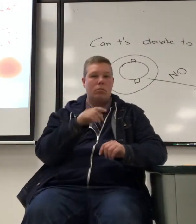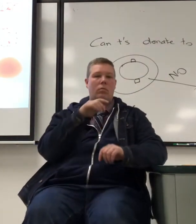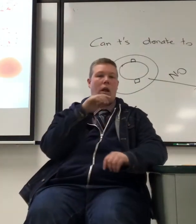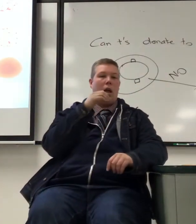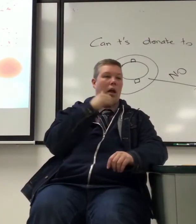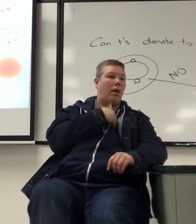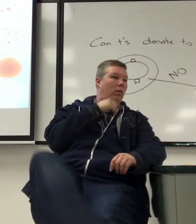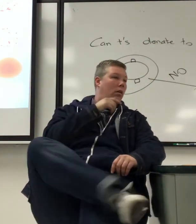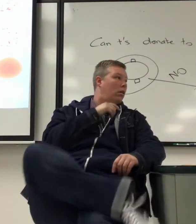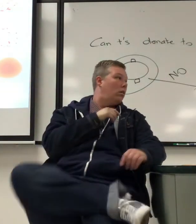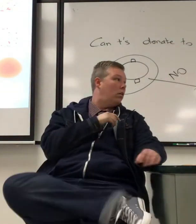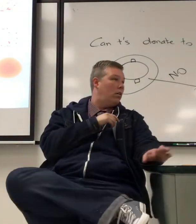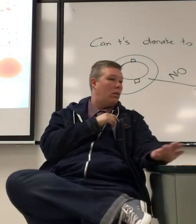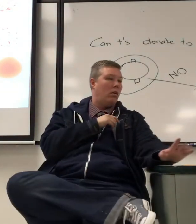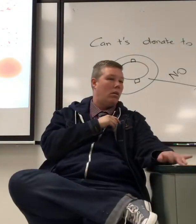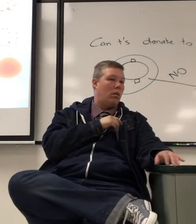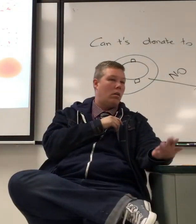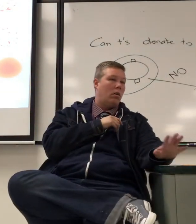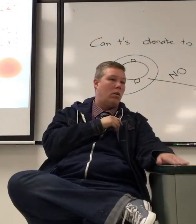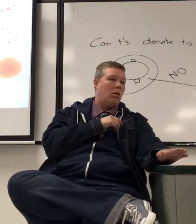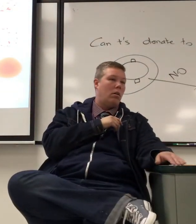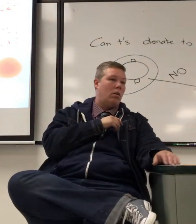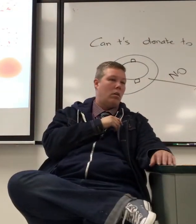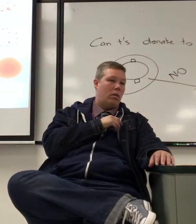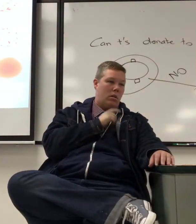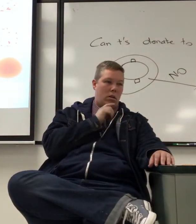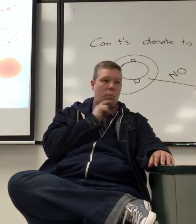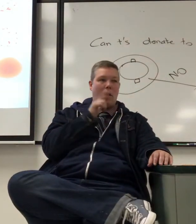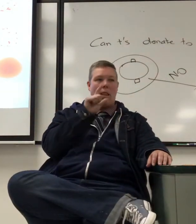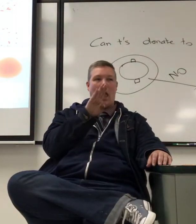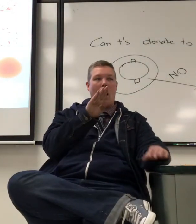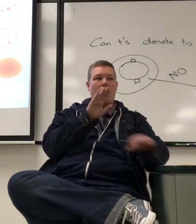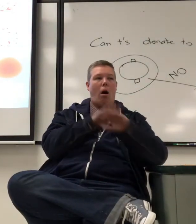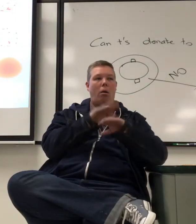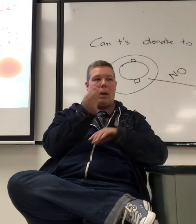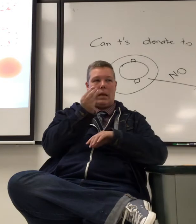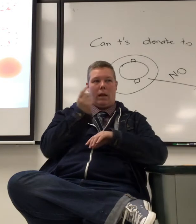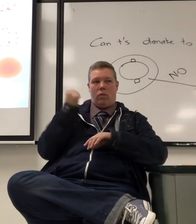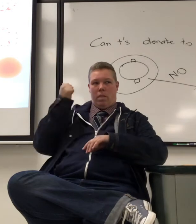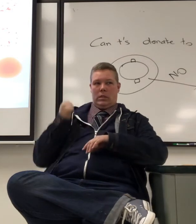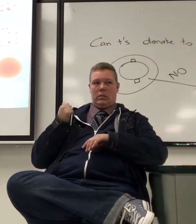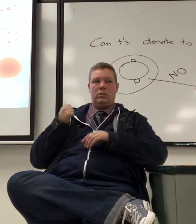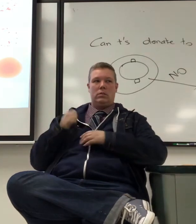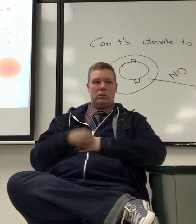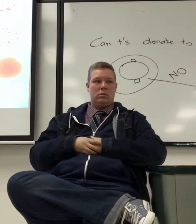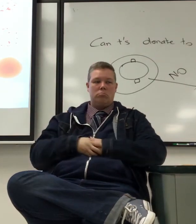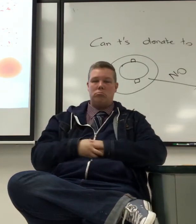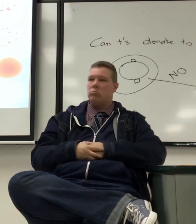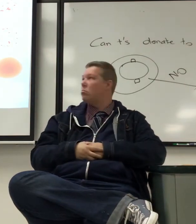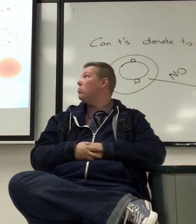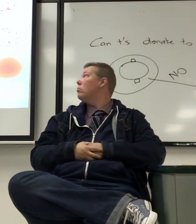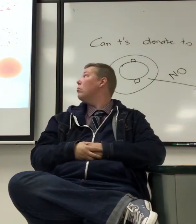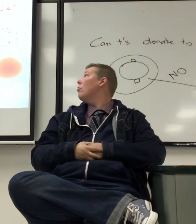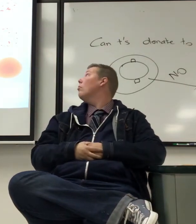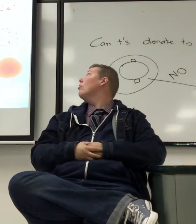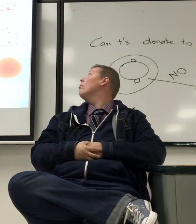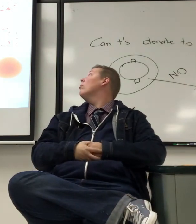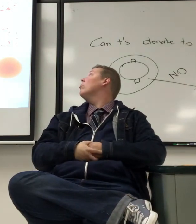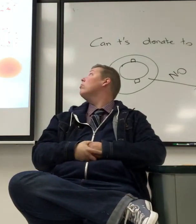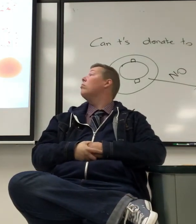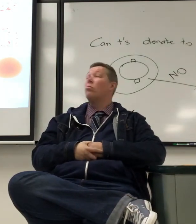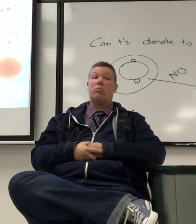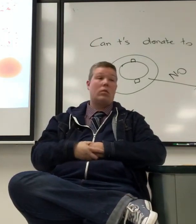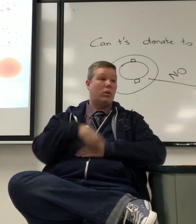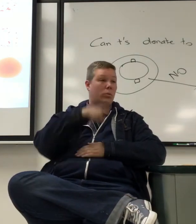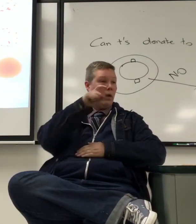clinical situation, they roll the guy in on a gurney, he's unconscious, maybe he needs blood. You got to know what type he is, so you don't give him the wrong type.